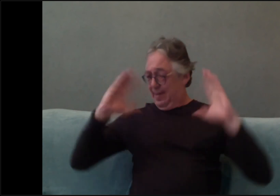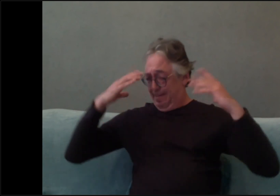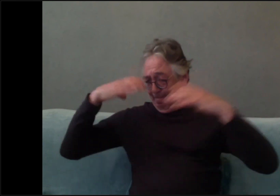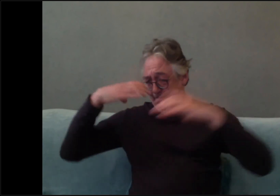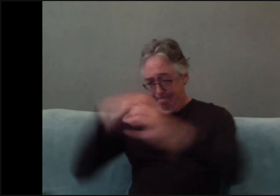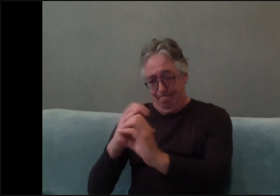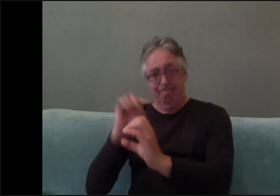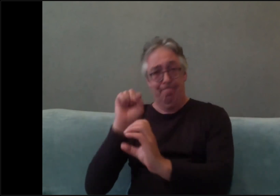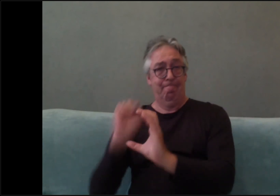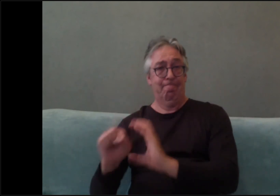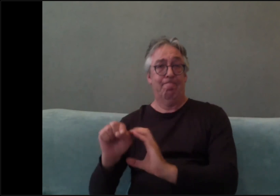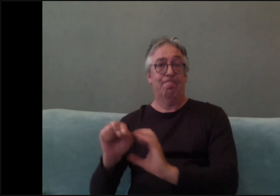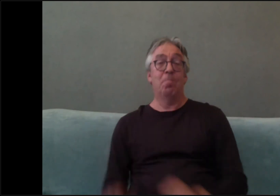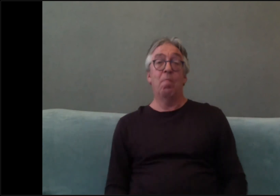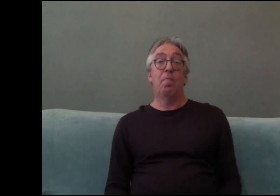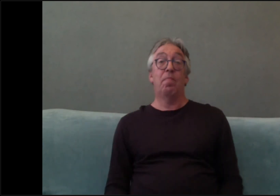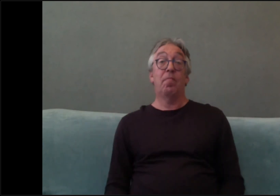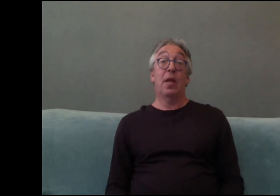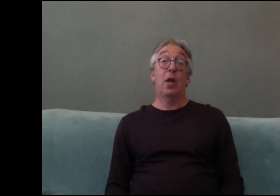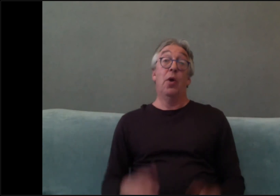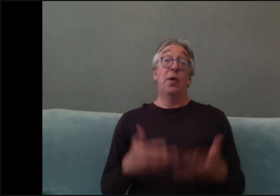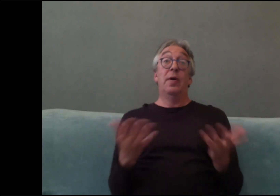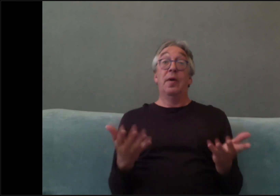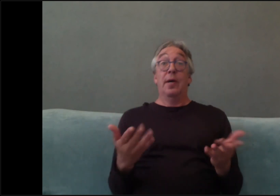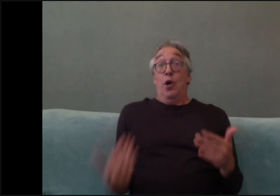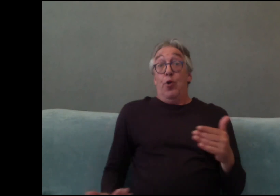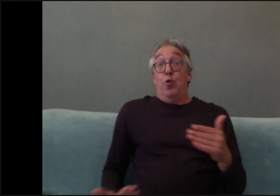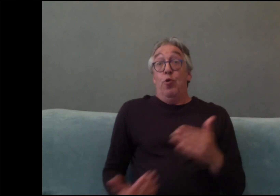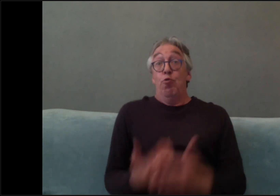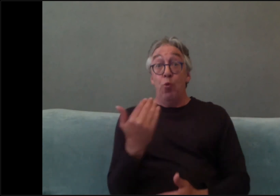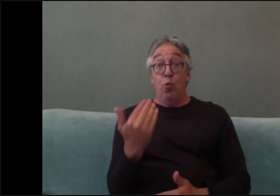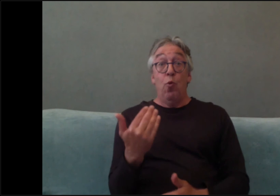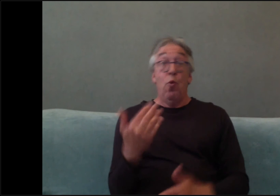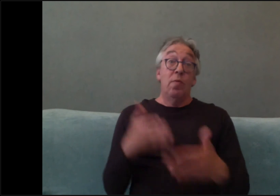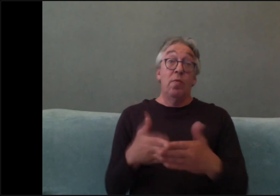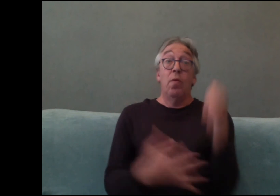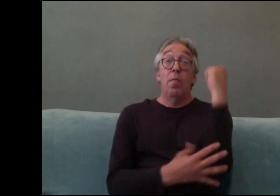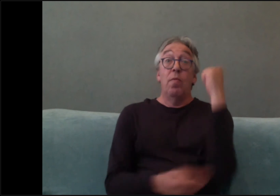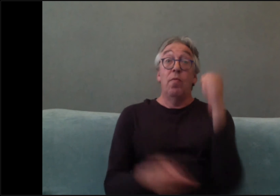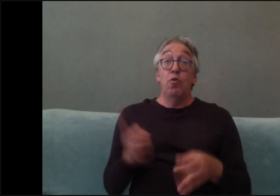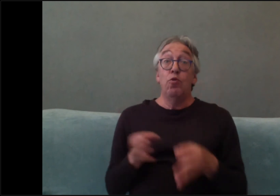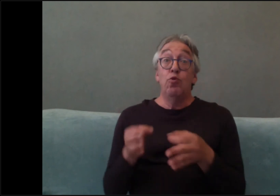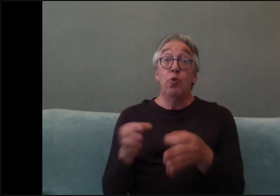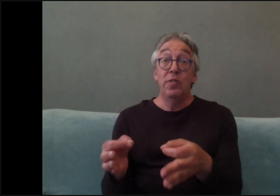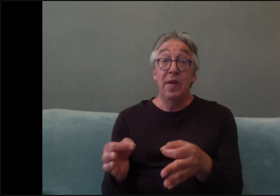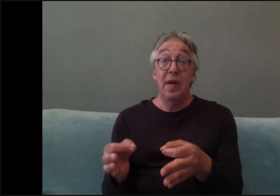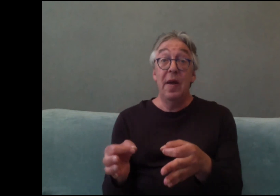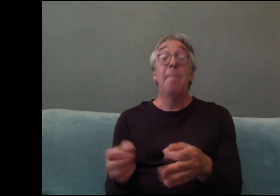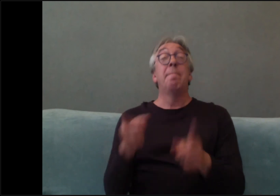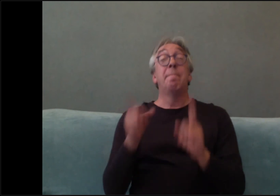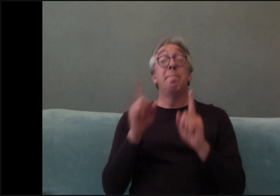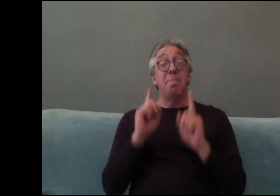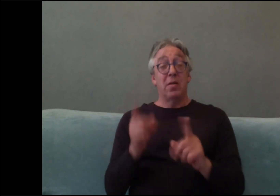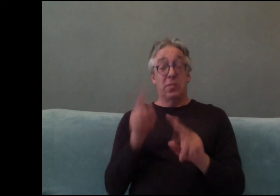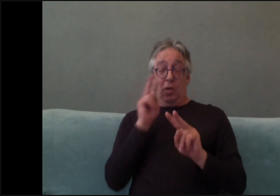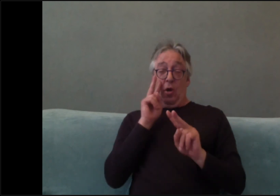an overarching EU anti-poverty strategy would also frame the more thematic integrated strategies, such